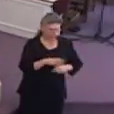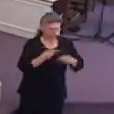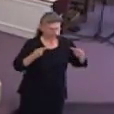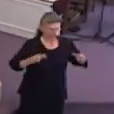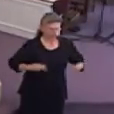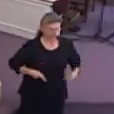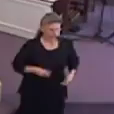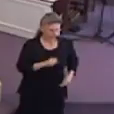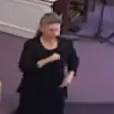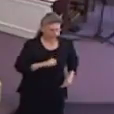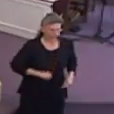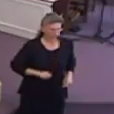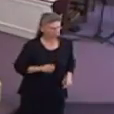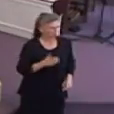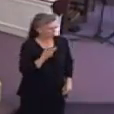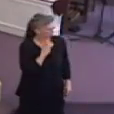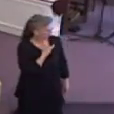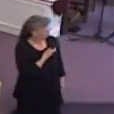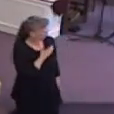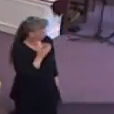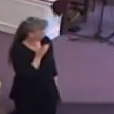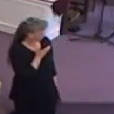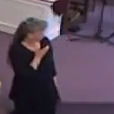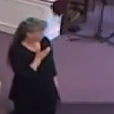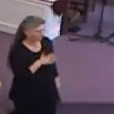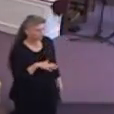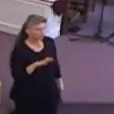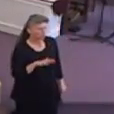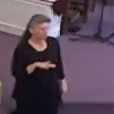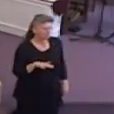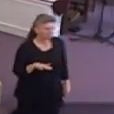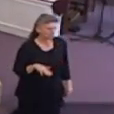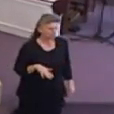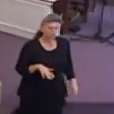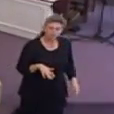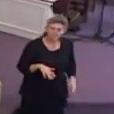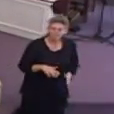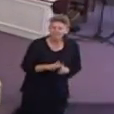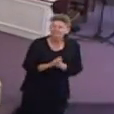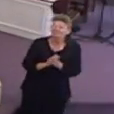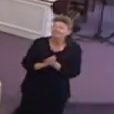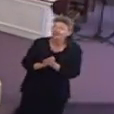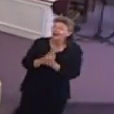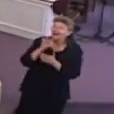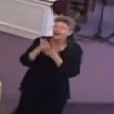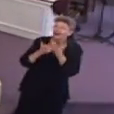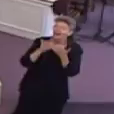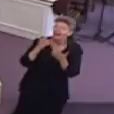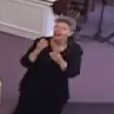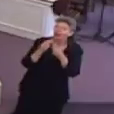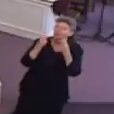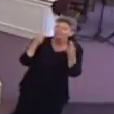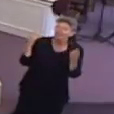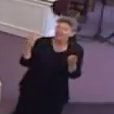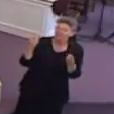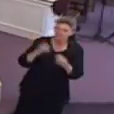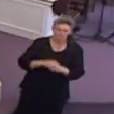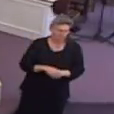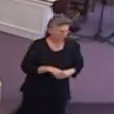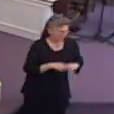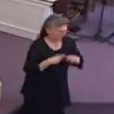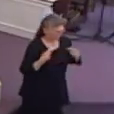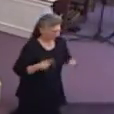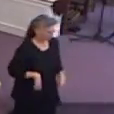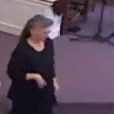wonderful things he did, the children crying in the temple and saying, Hosanna to the Son of David, they were sore displeased. And he